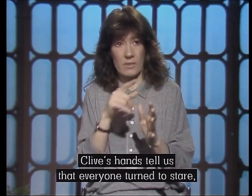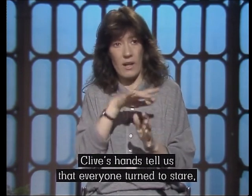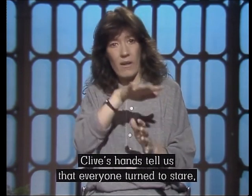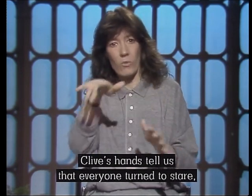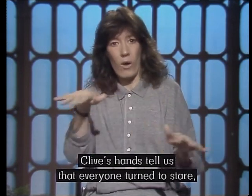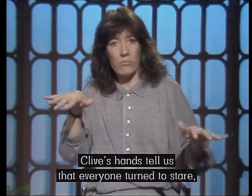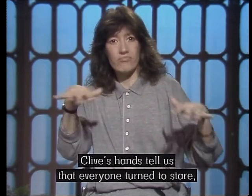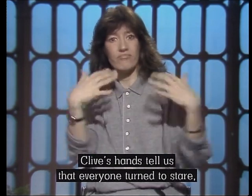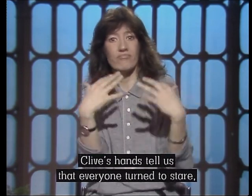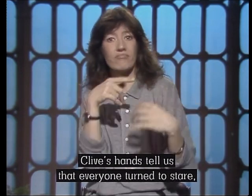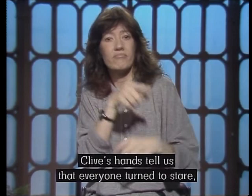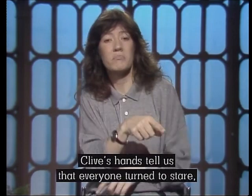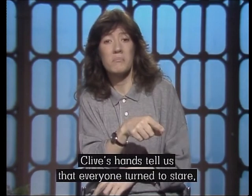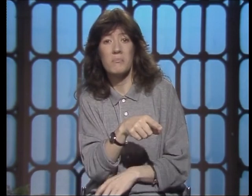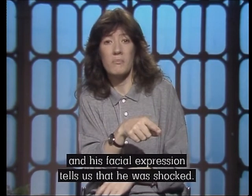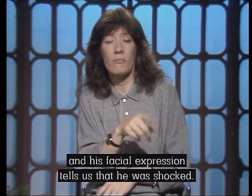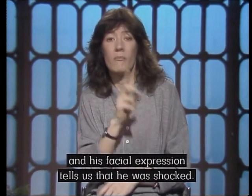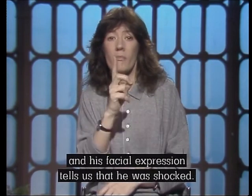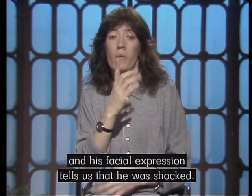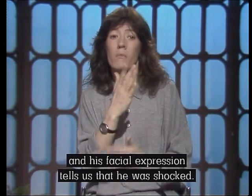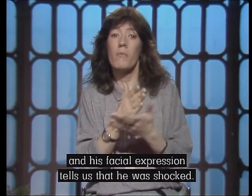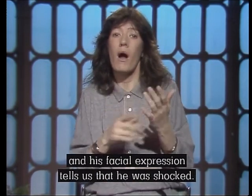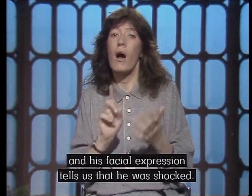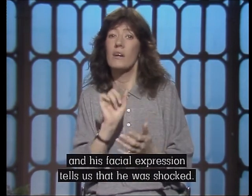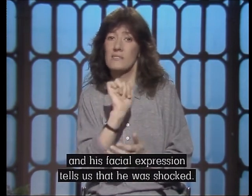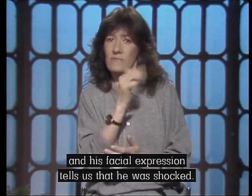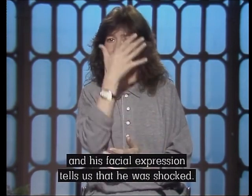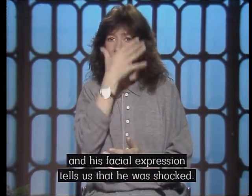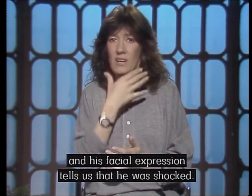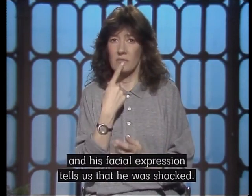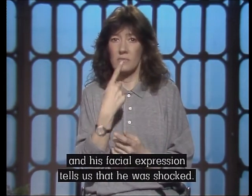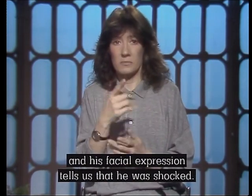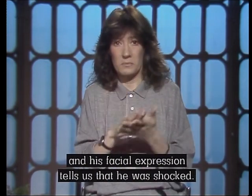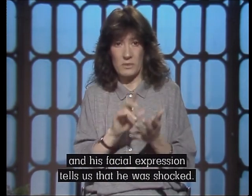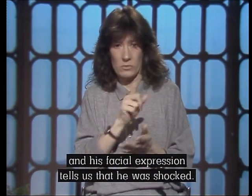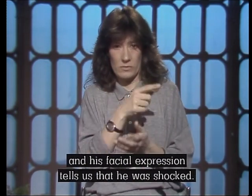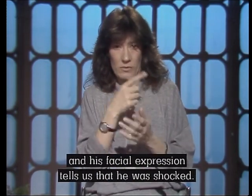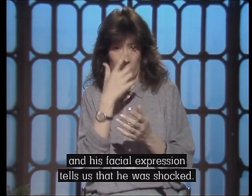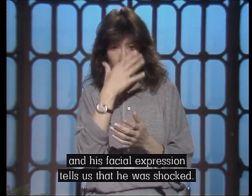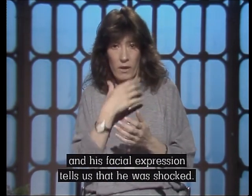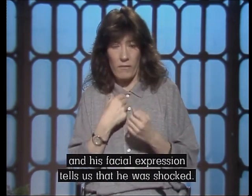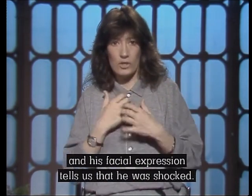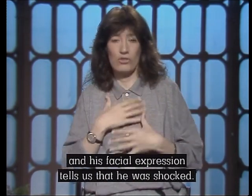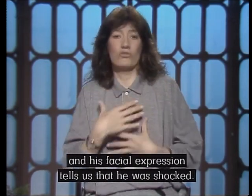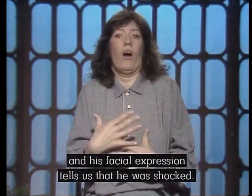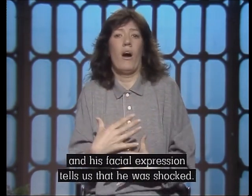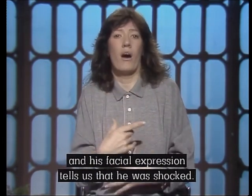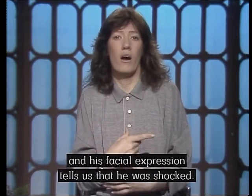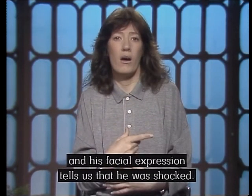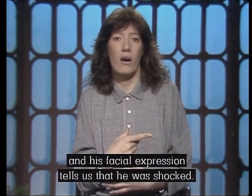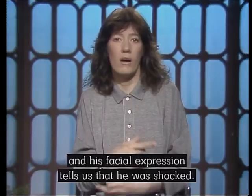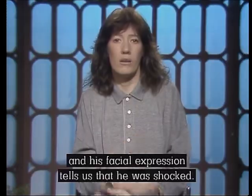turned round to stare at him, and the expression on his face tells us that he was shocked.